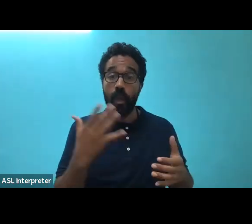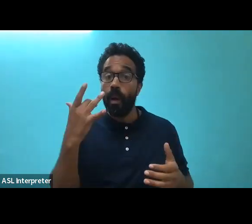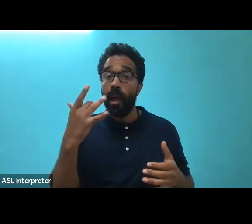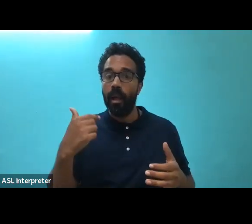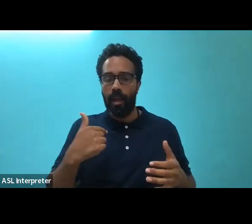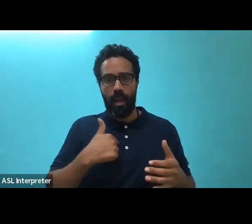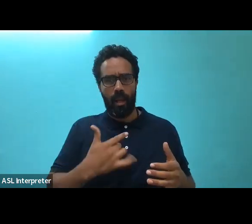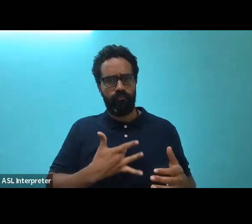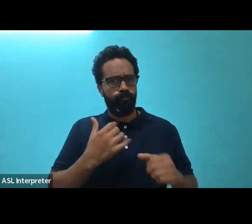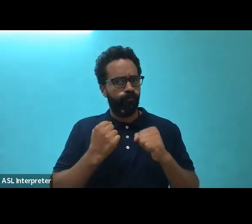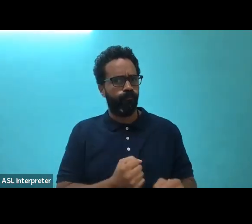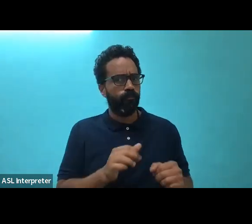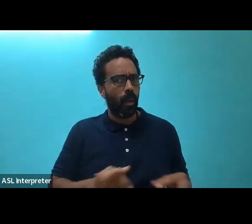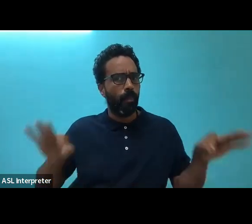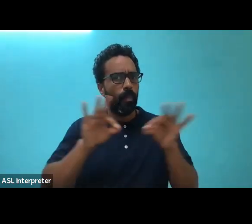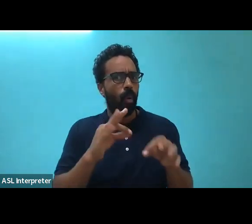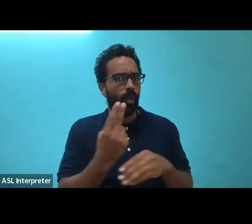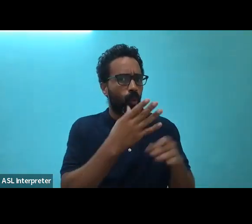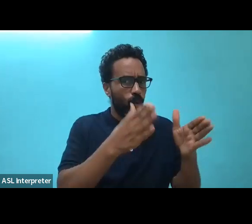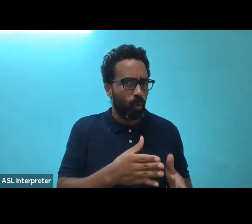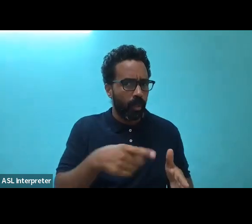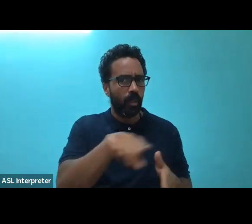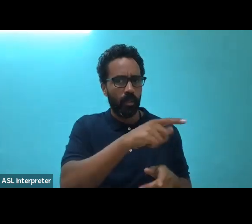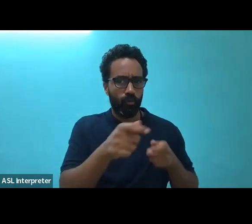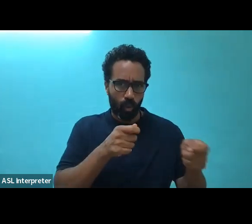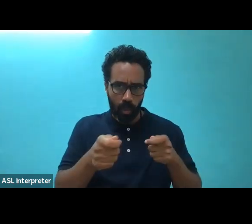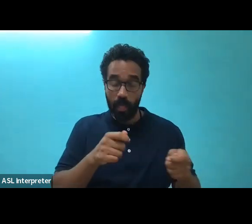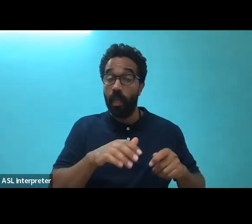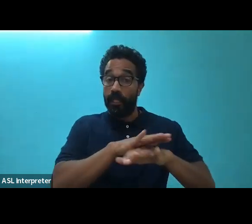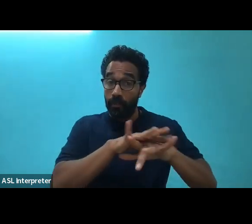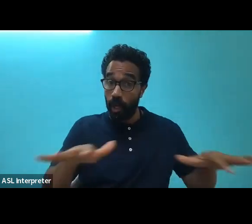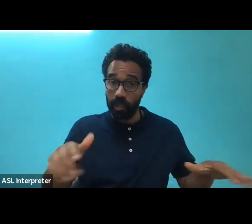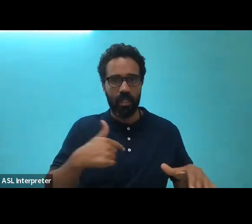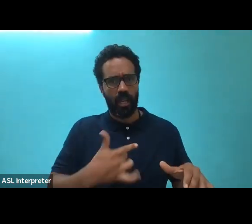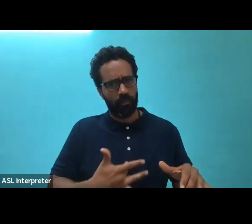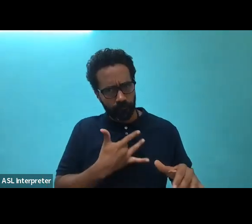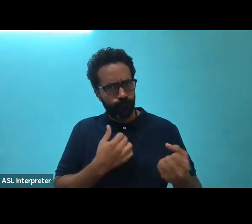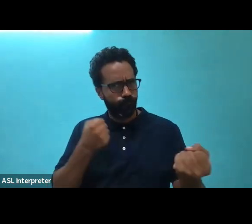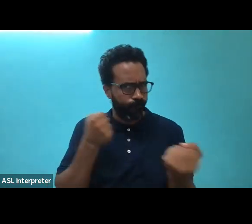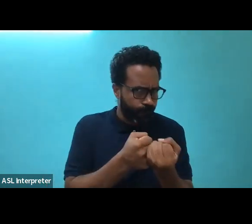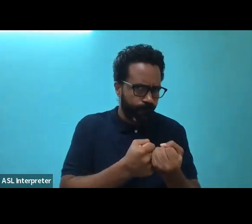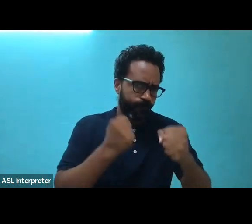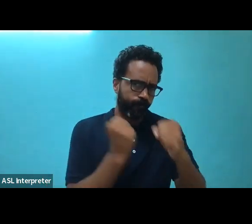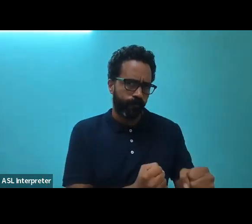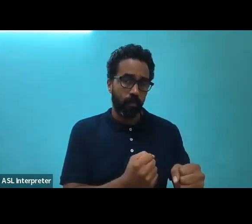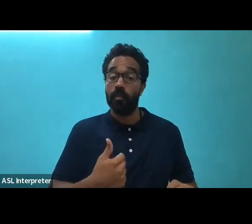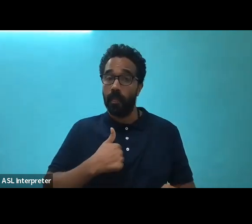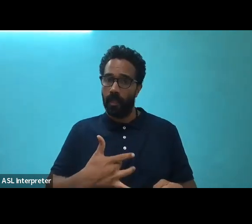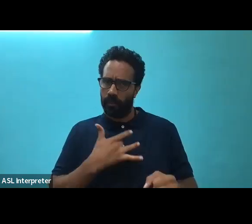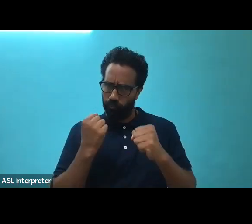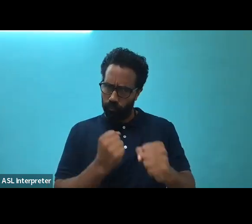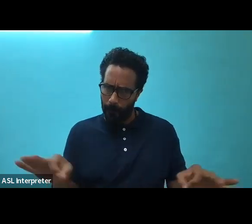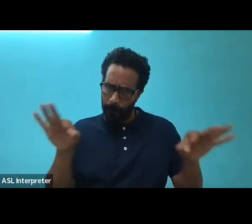consumer control. I believe in diversity. I believe in empowering other people, and